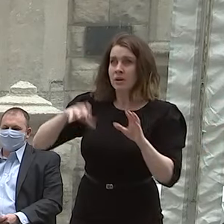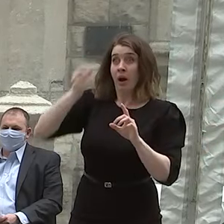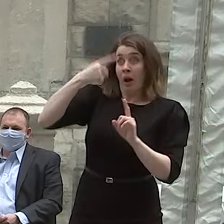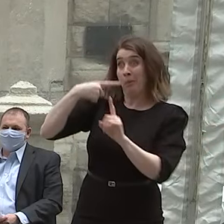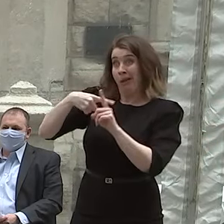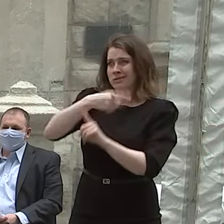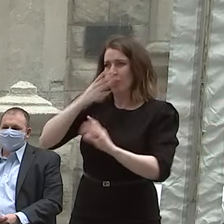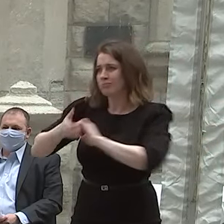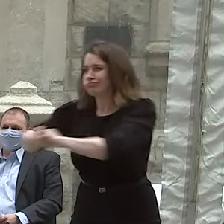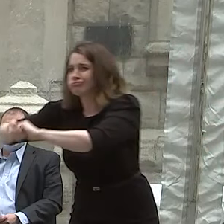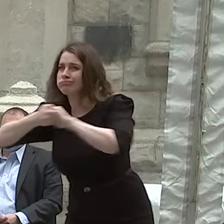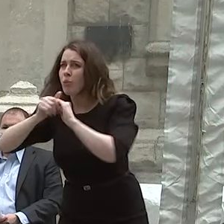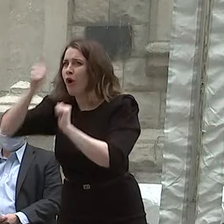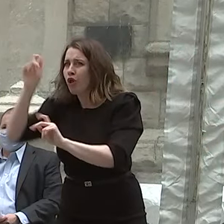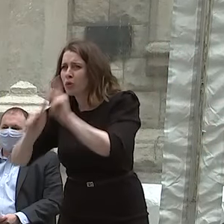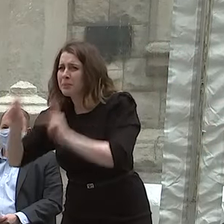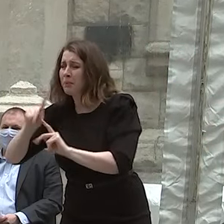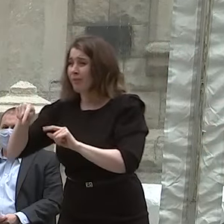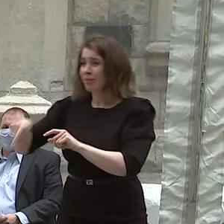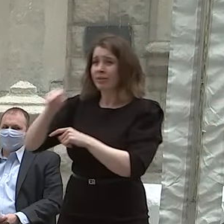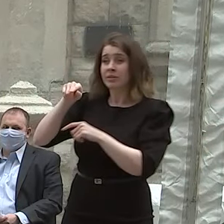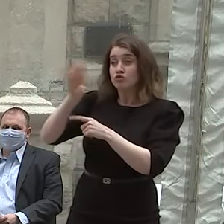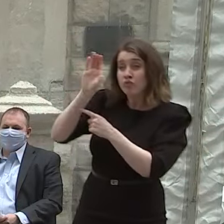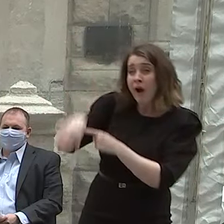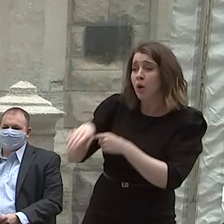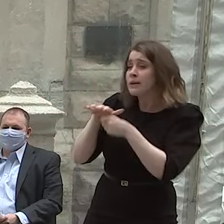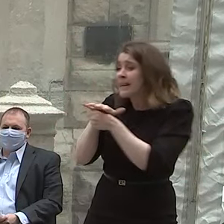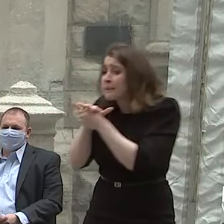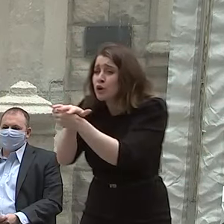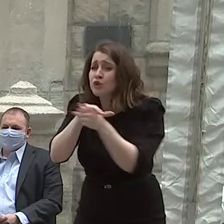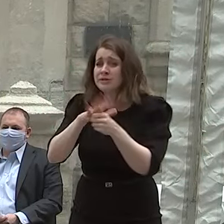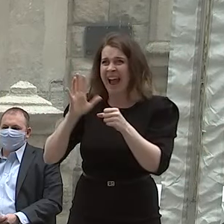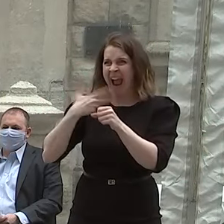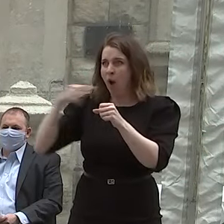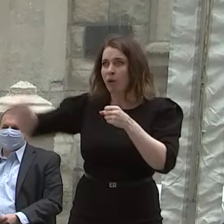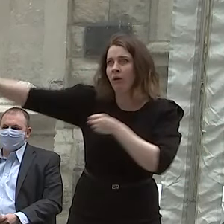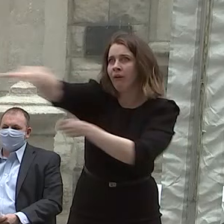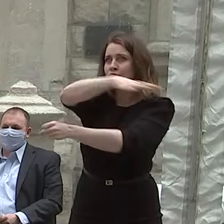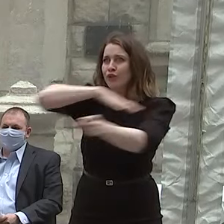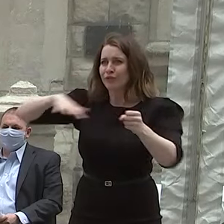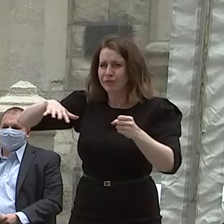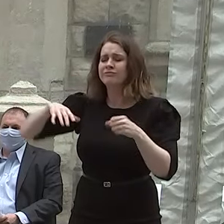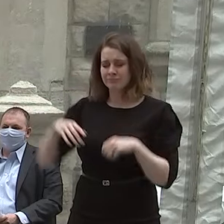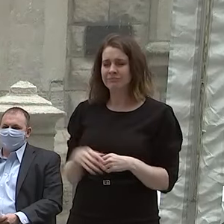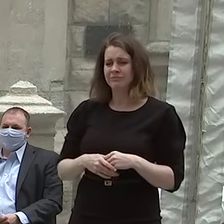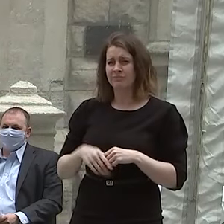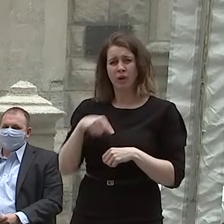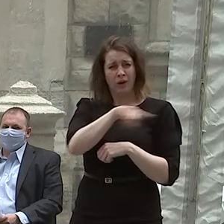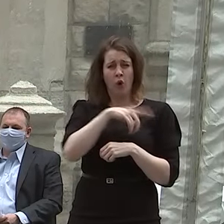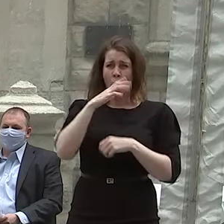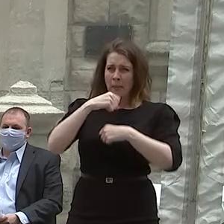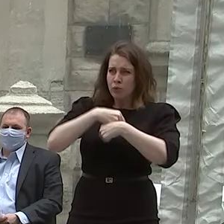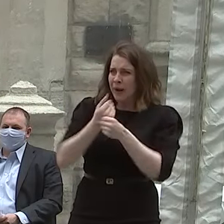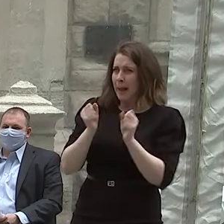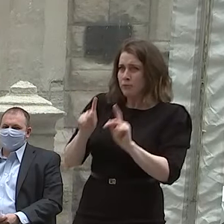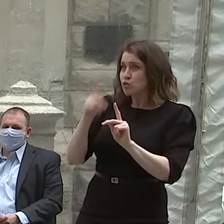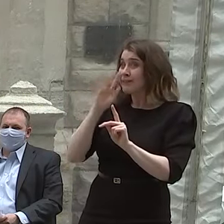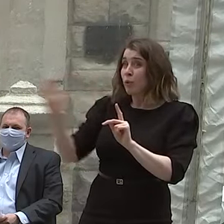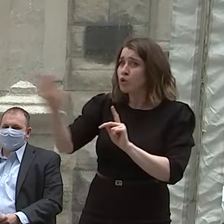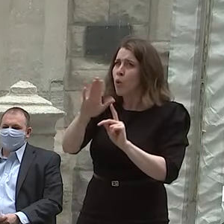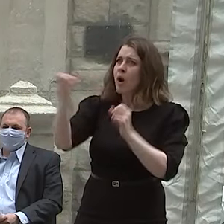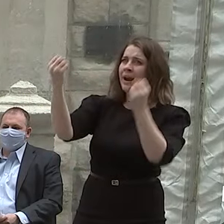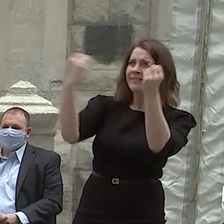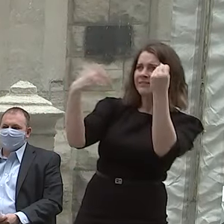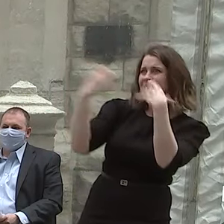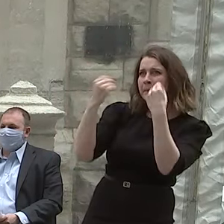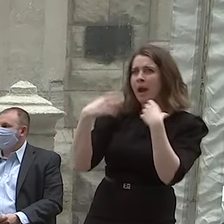others across our city, our neighborhoods, and our region. And we'll be creating opportunities for public input, which